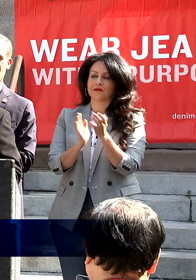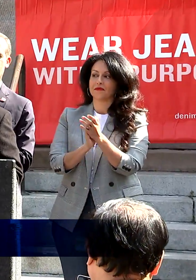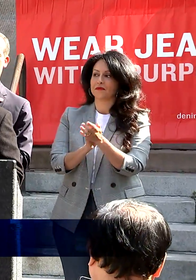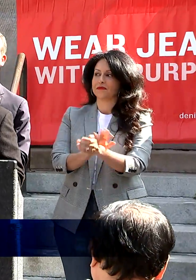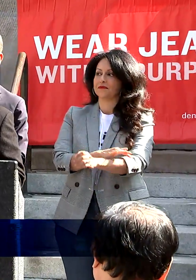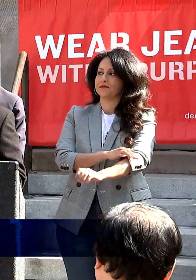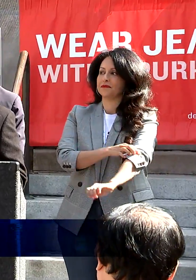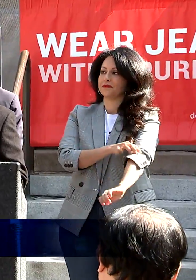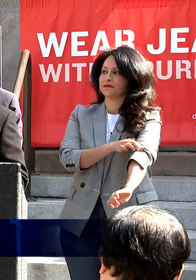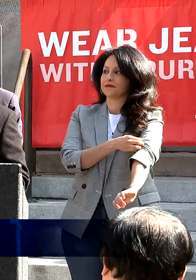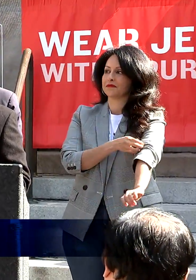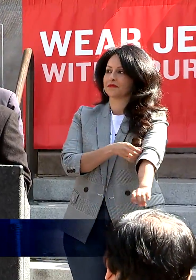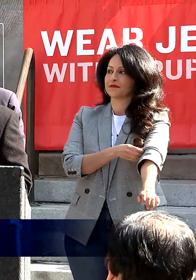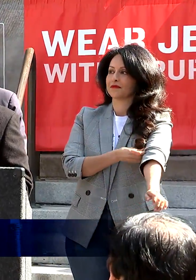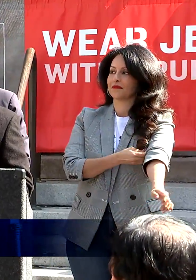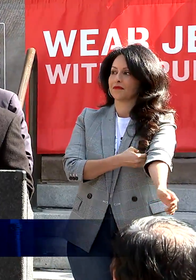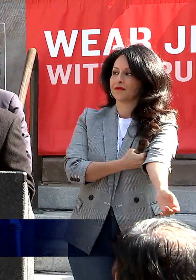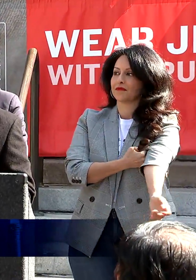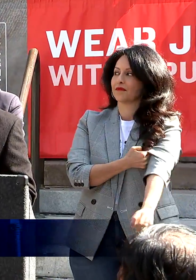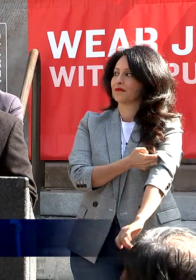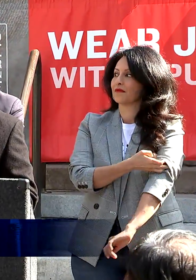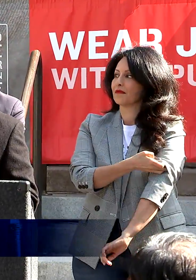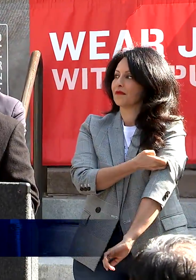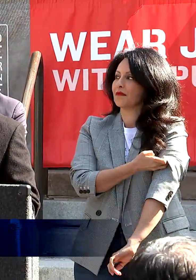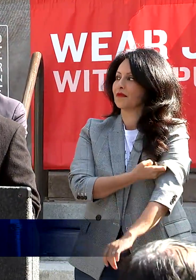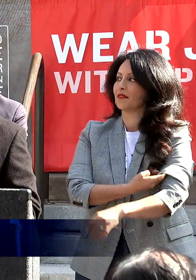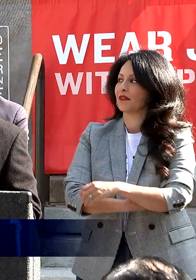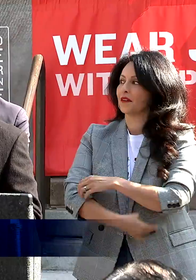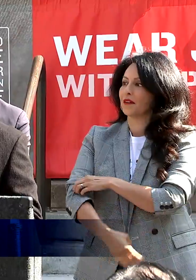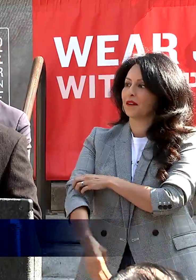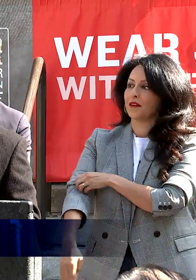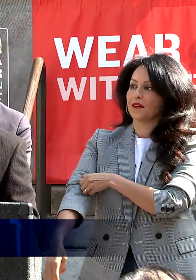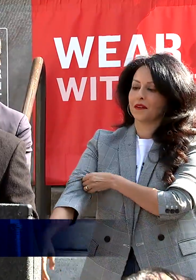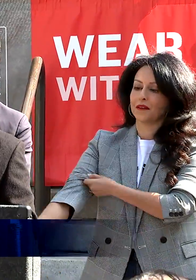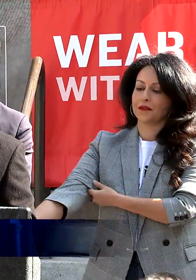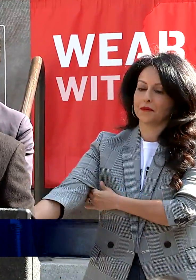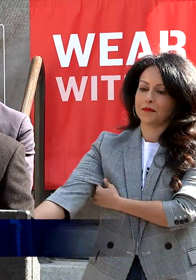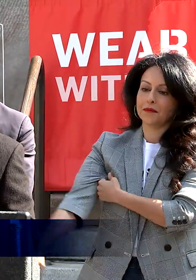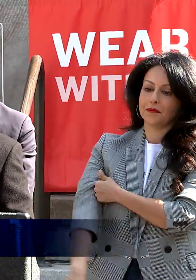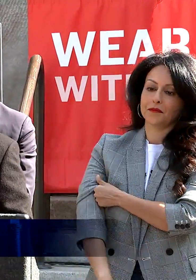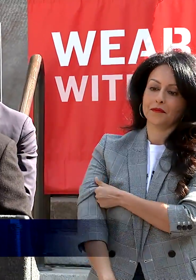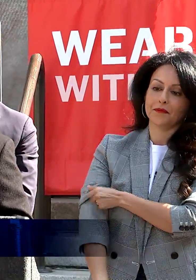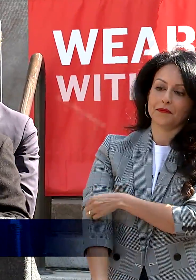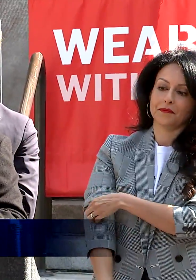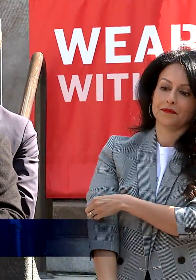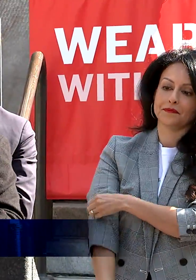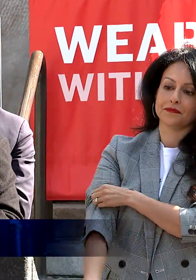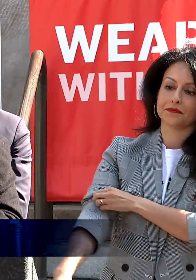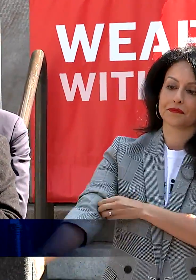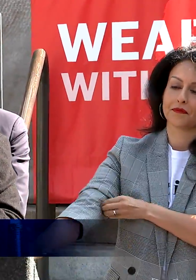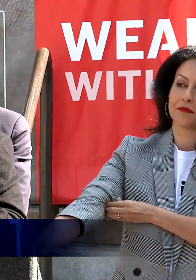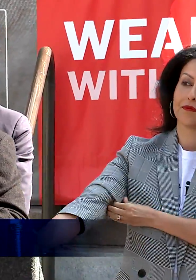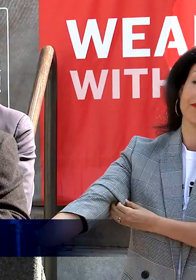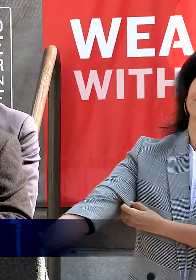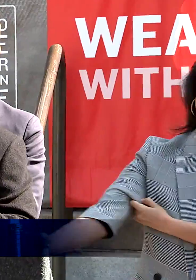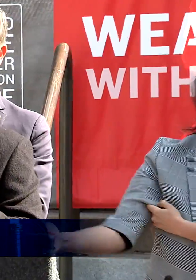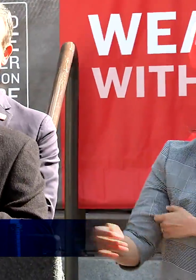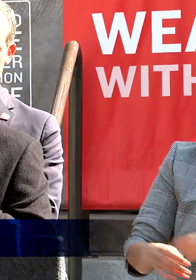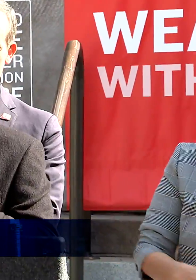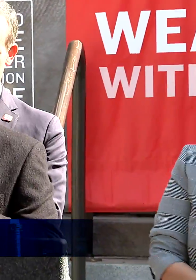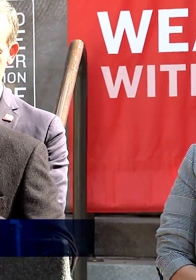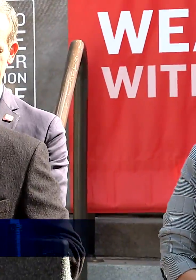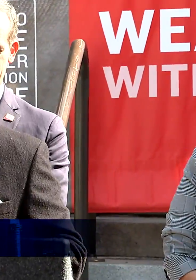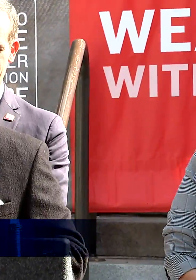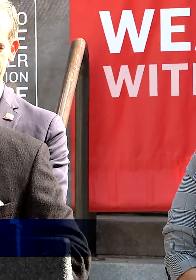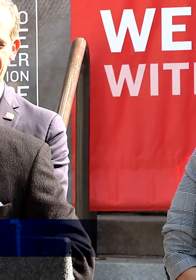10 million people of this county understand that and know that we are serious. We're delighted to be here today. Reference